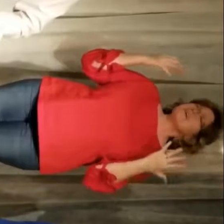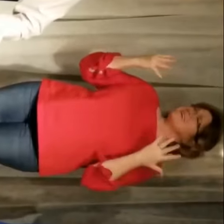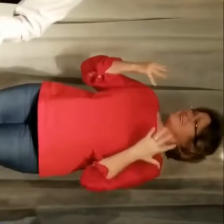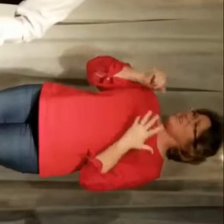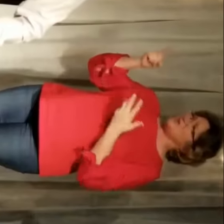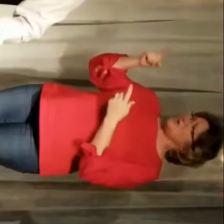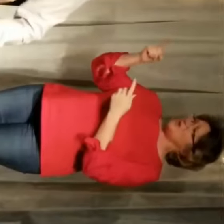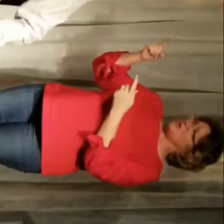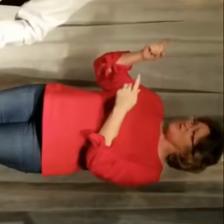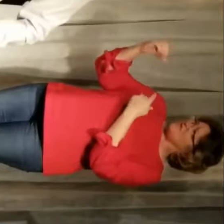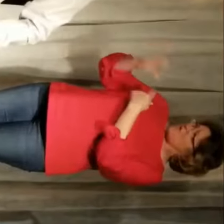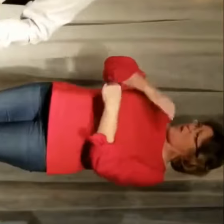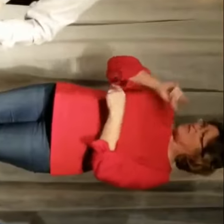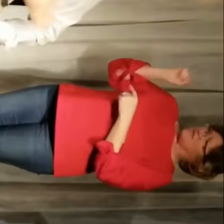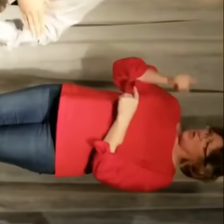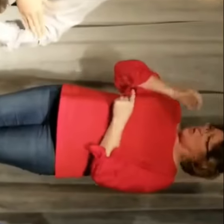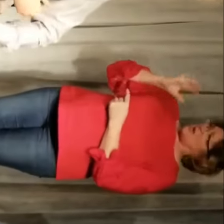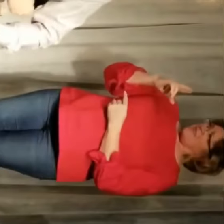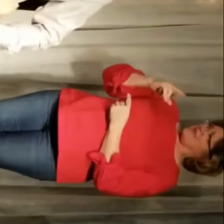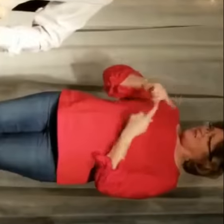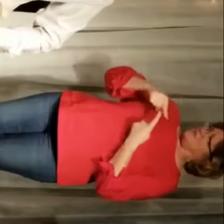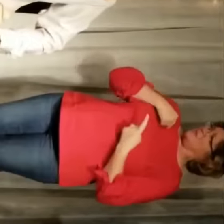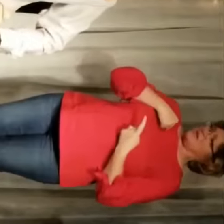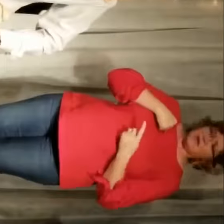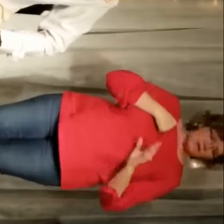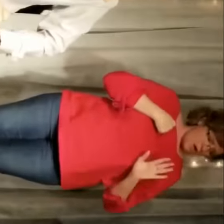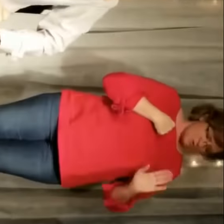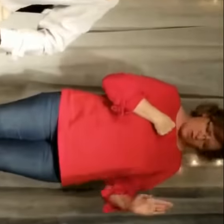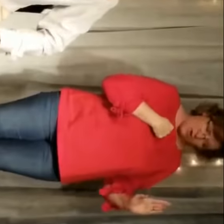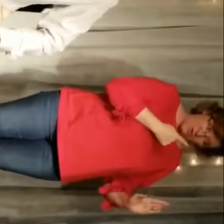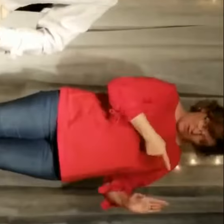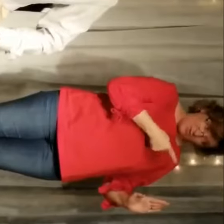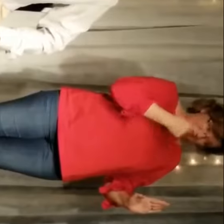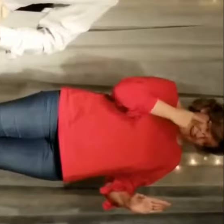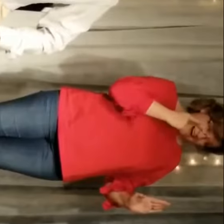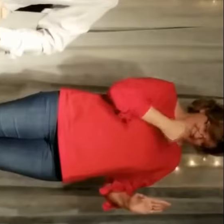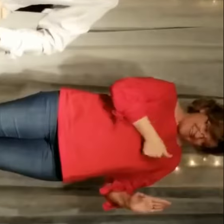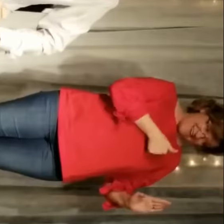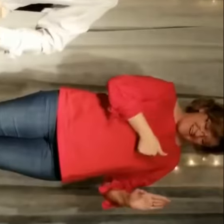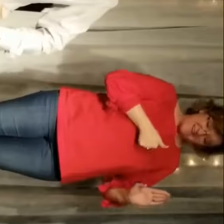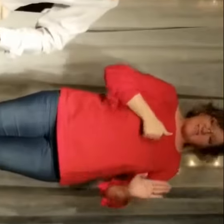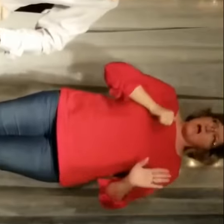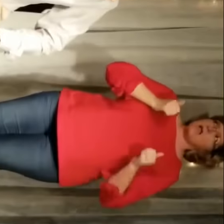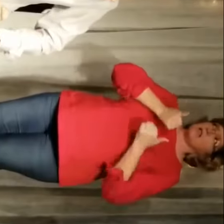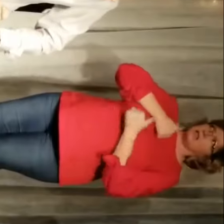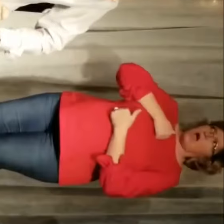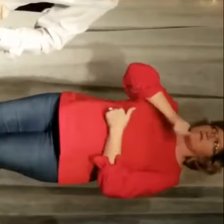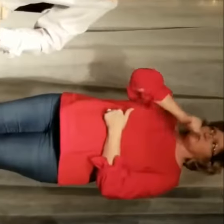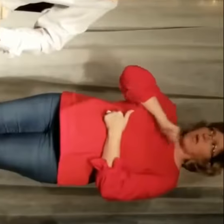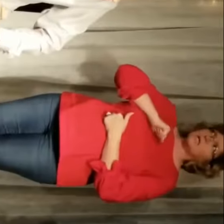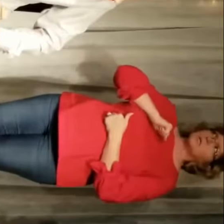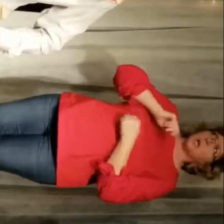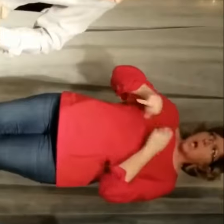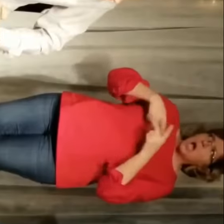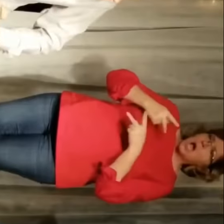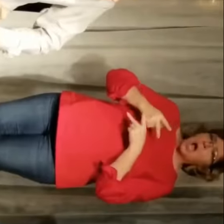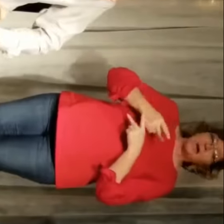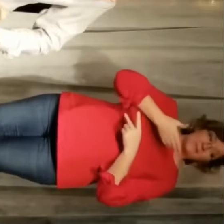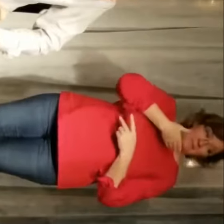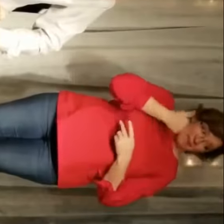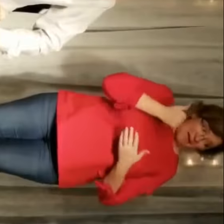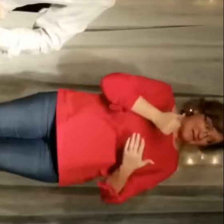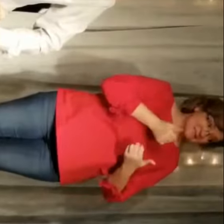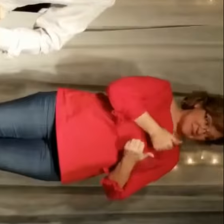Corinthians thing on me? Me? Hey, you did to yourself, man. Love is patient, love is kind. Best love song of all time.